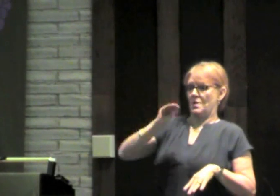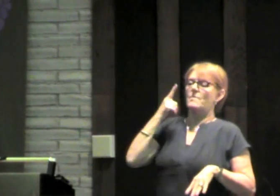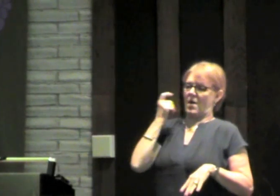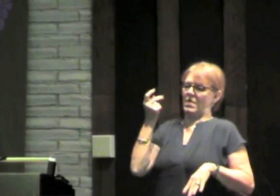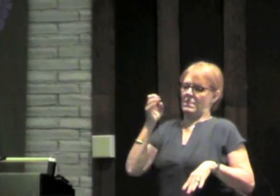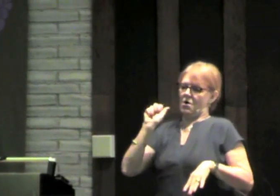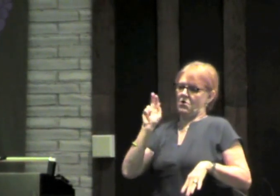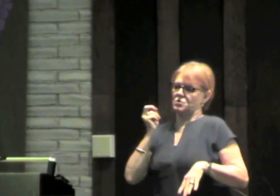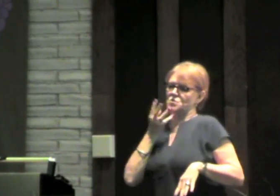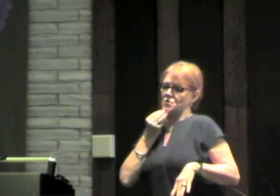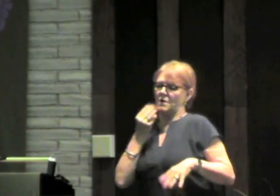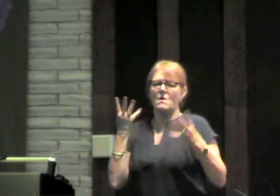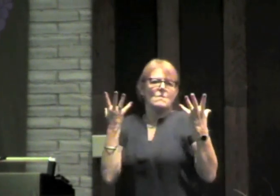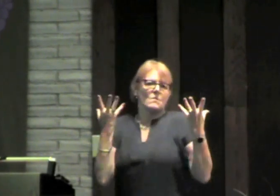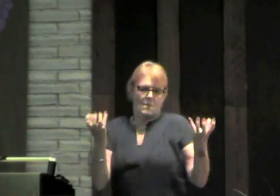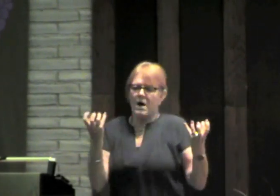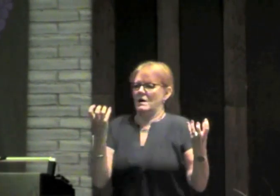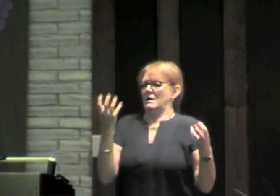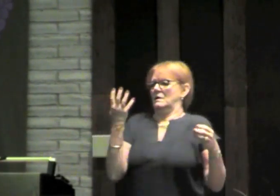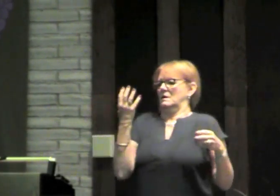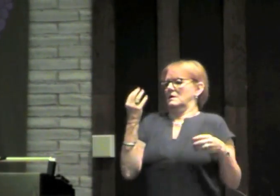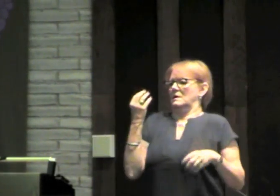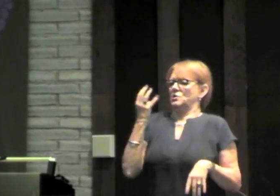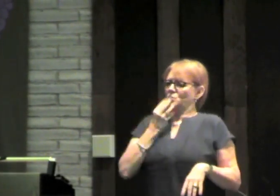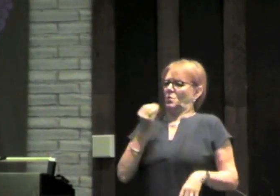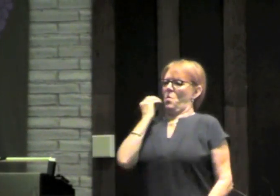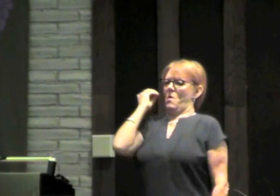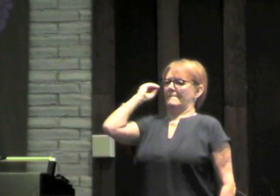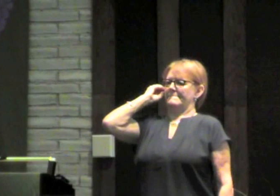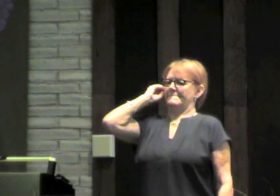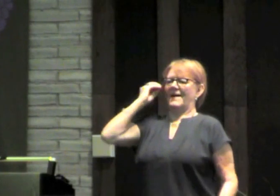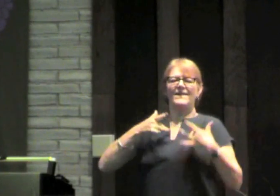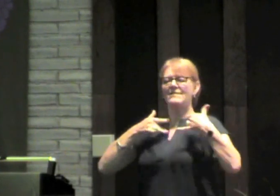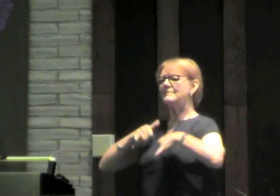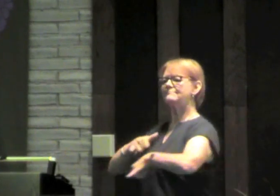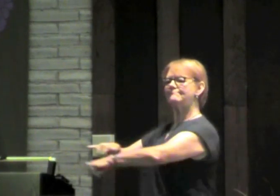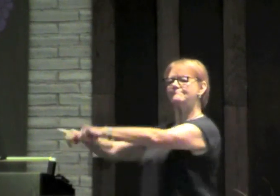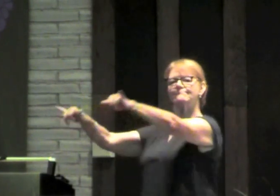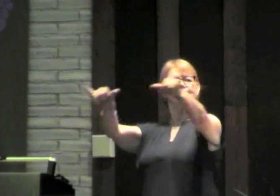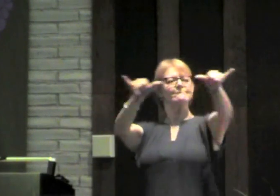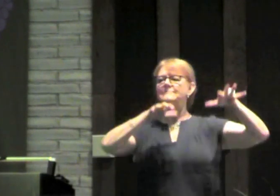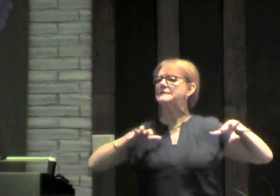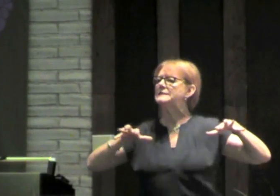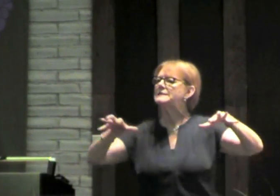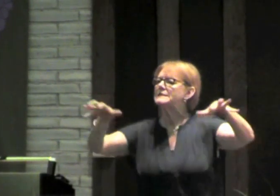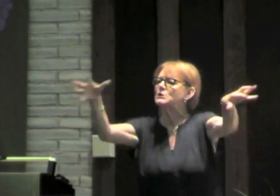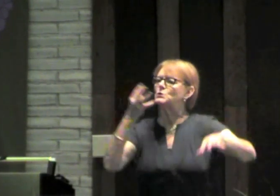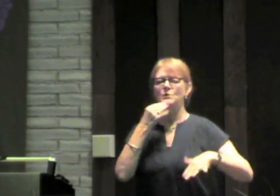they'd immigrated because they were Jewish. And they wanted to settle in their Jewish homeland,